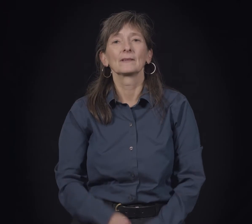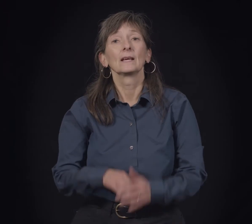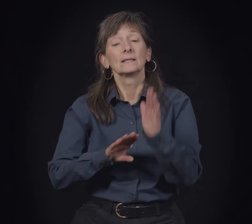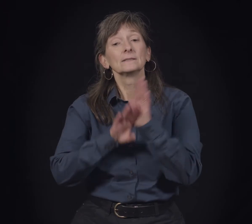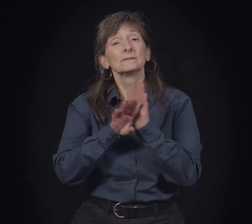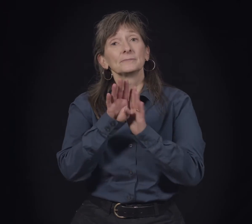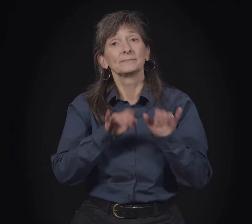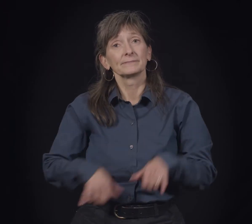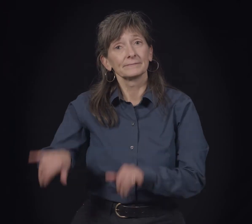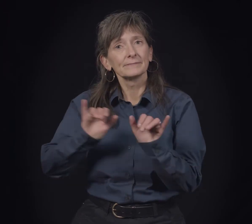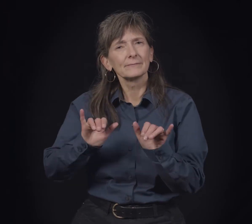Priority areas for standards.